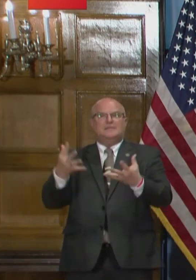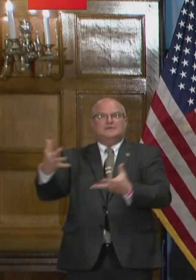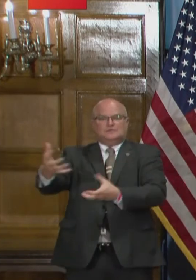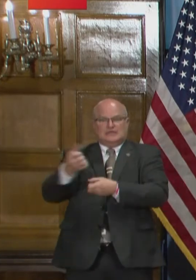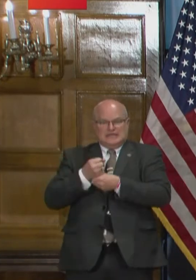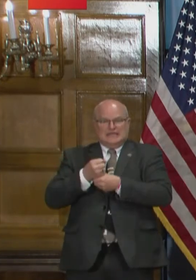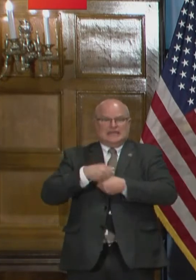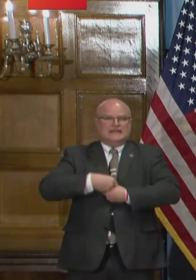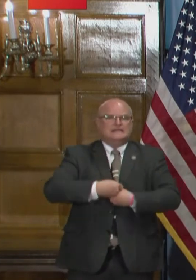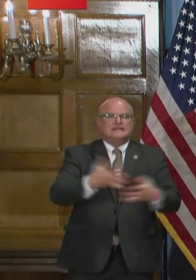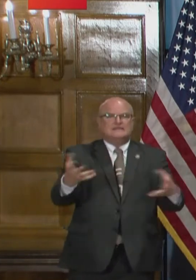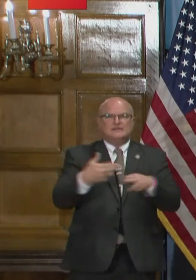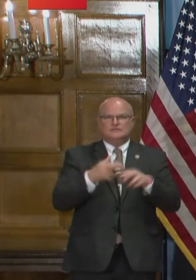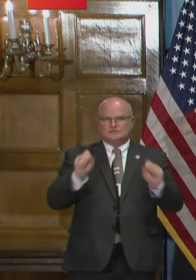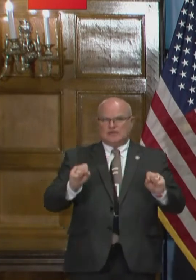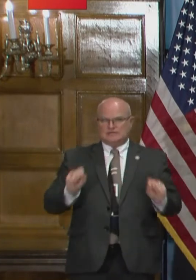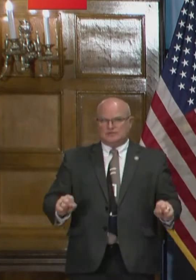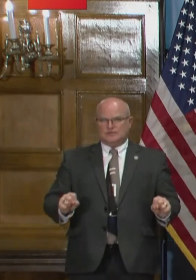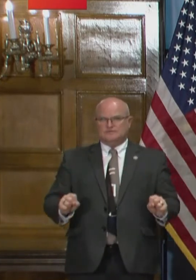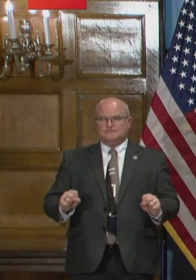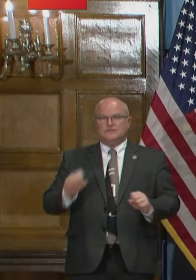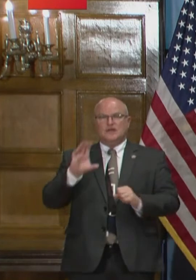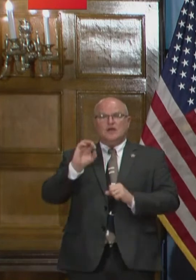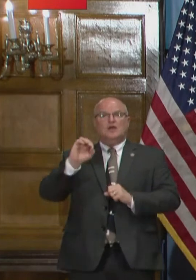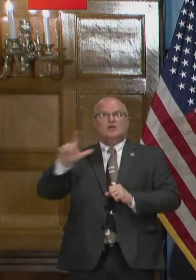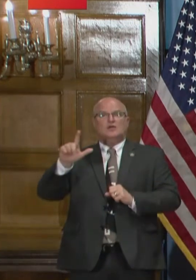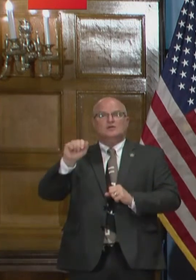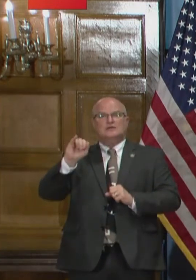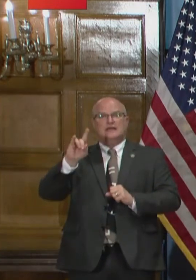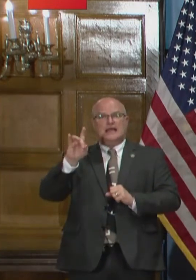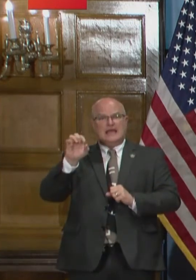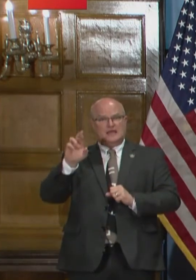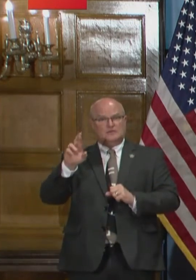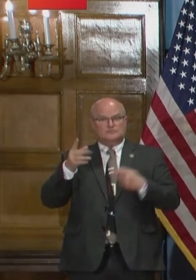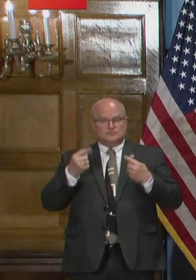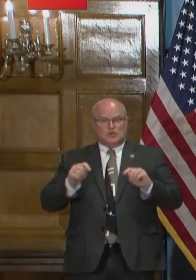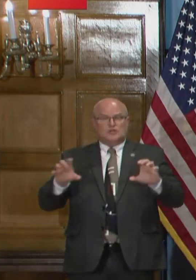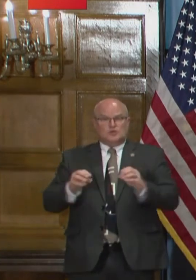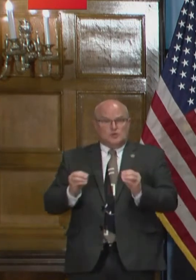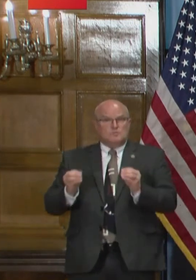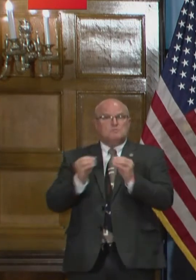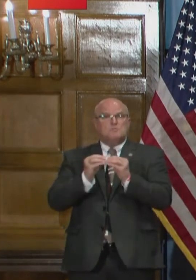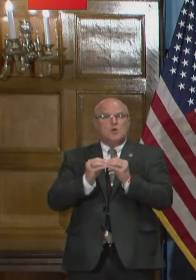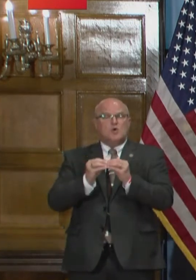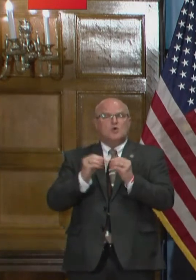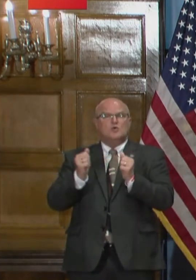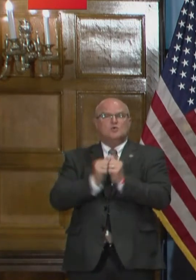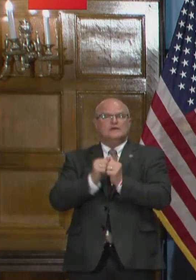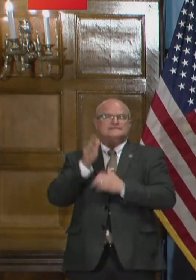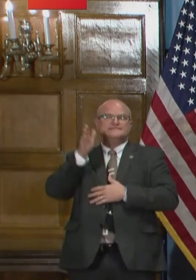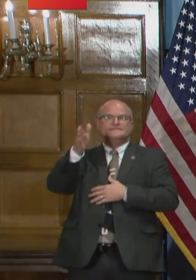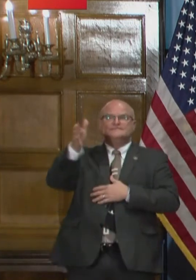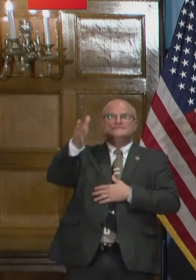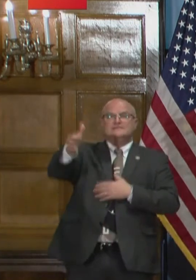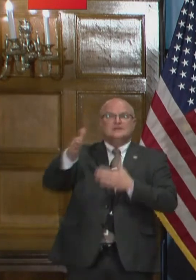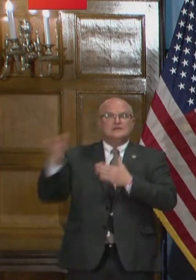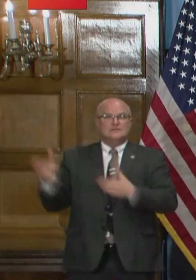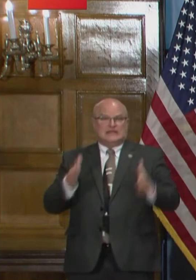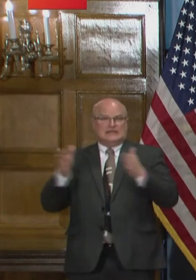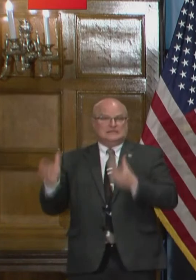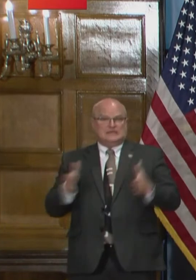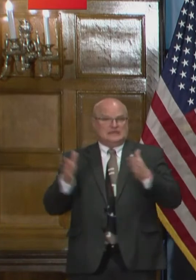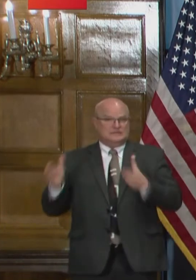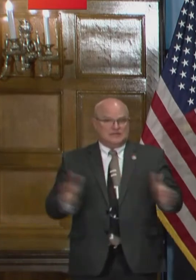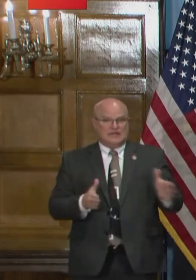can. Colonel Ader is trying to do more in terms of long-term planning because we know